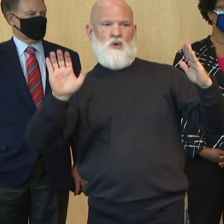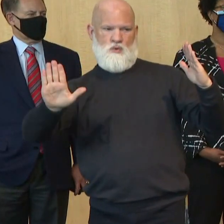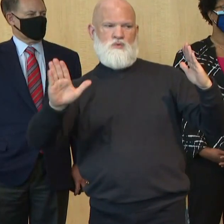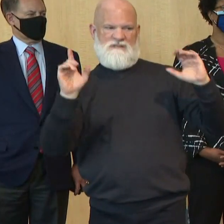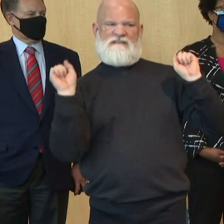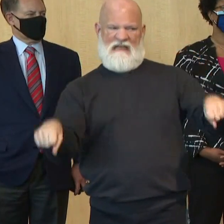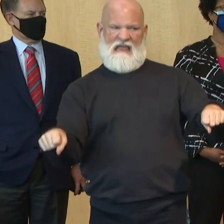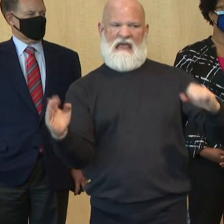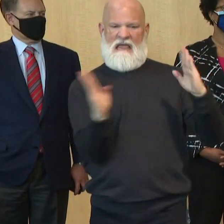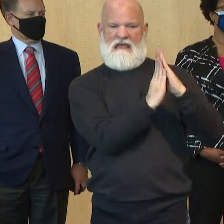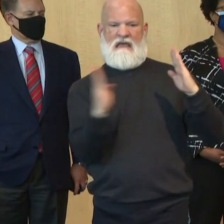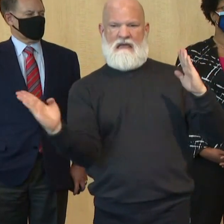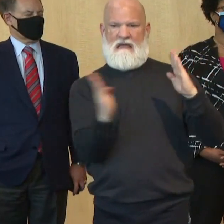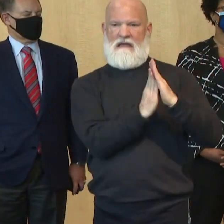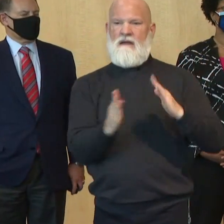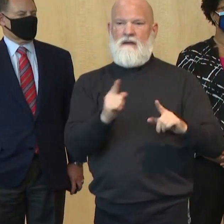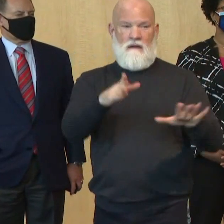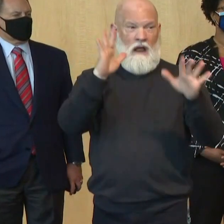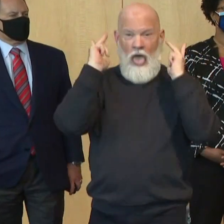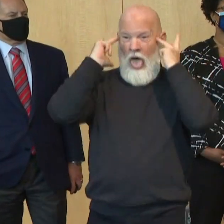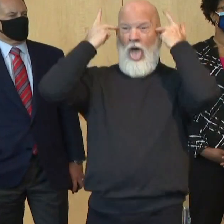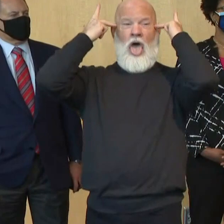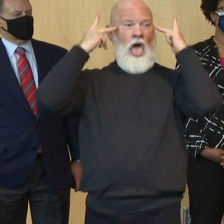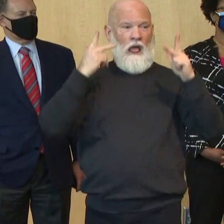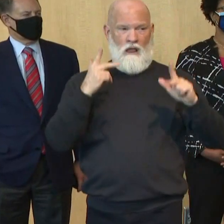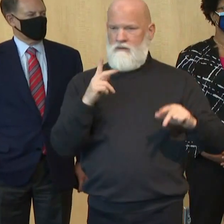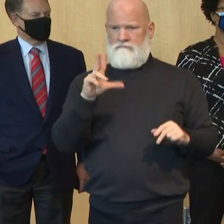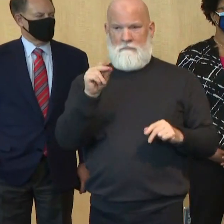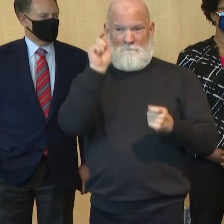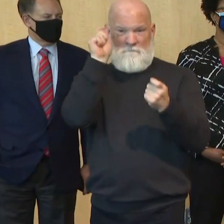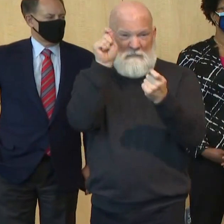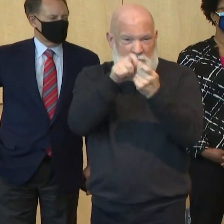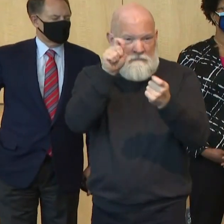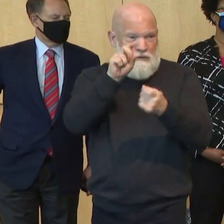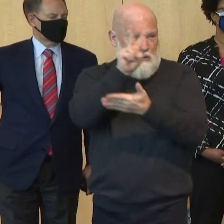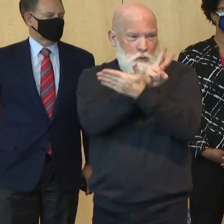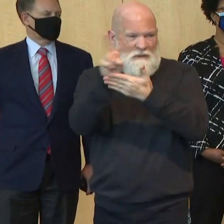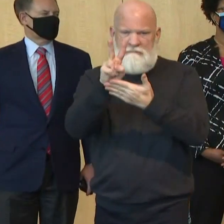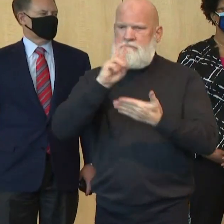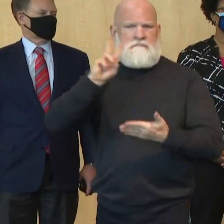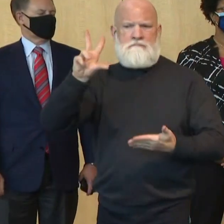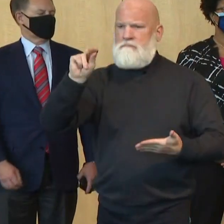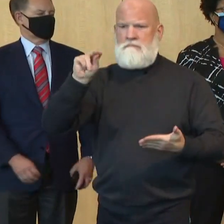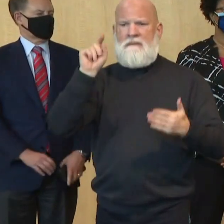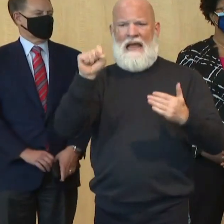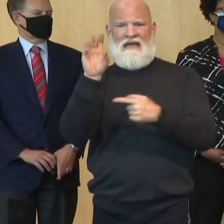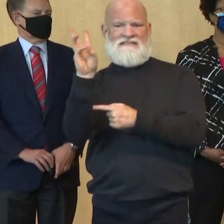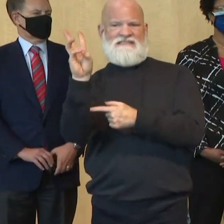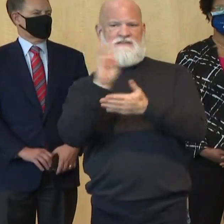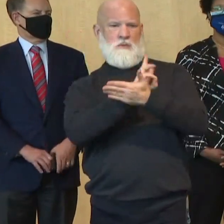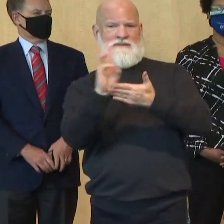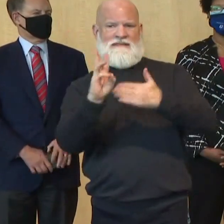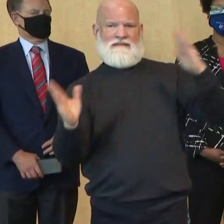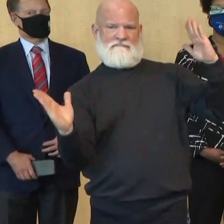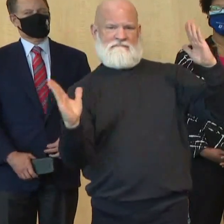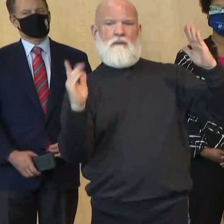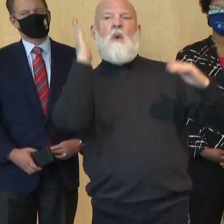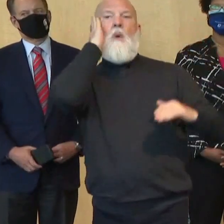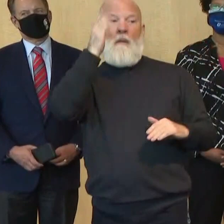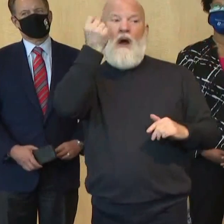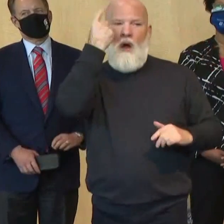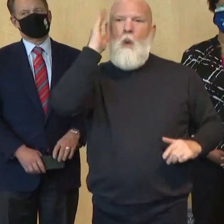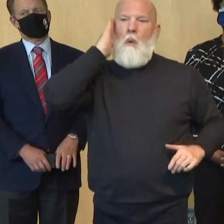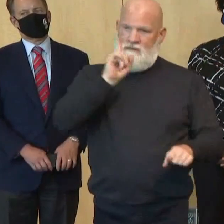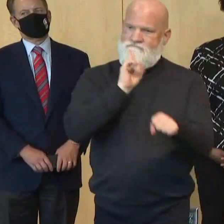need to panic. You don't have to, you have some time to get your second dose. You will get your second dose. Thank you. Can you talk about